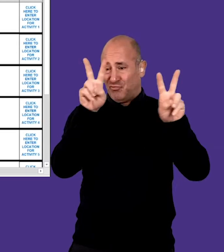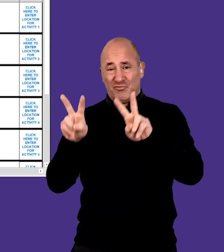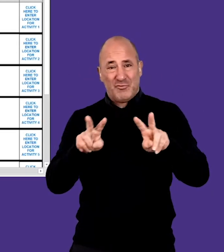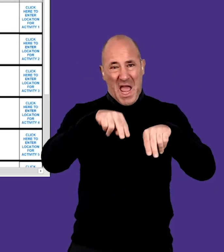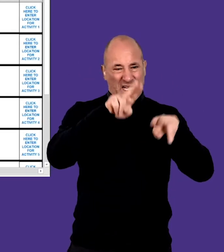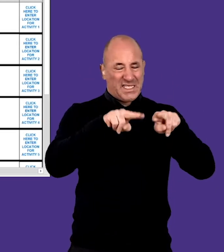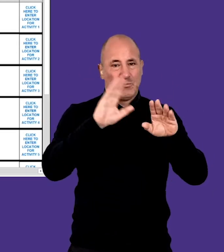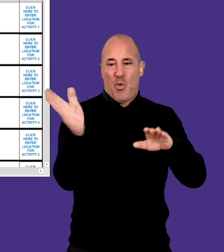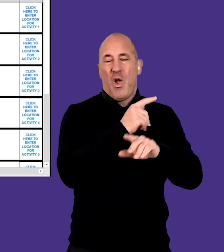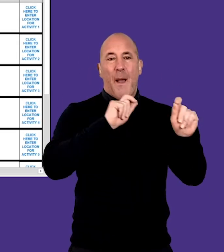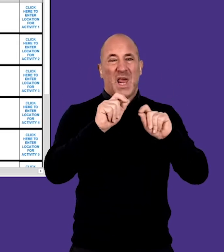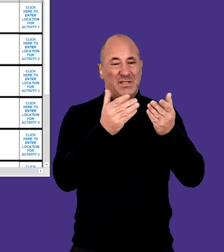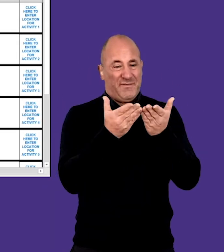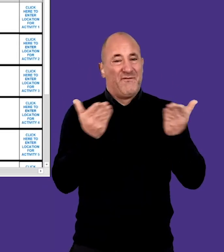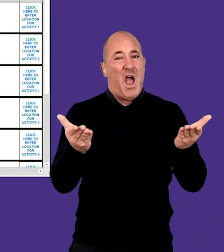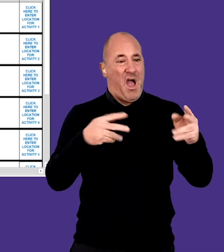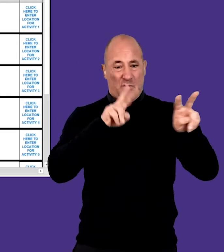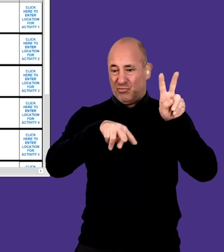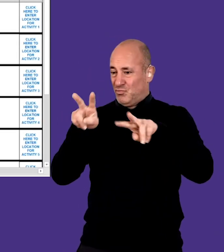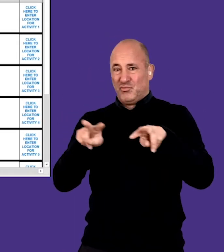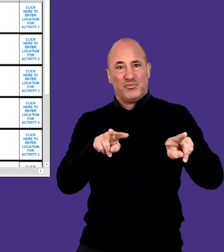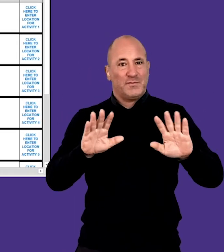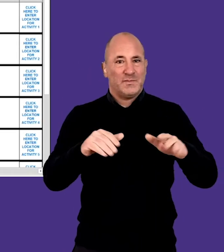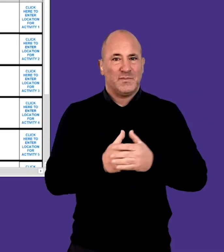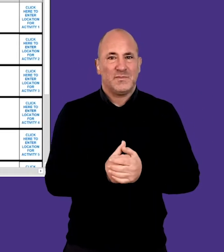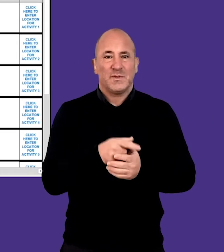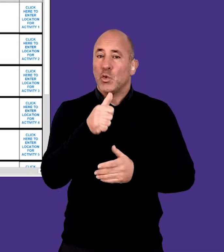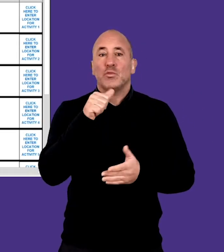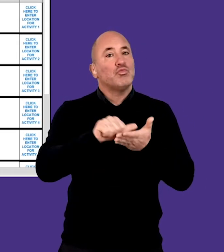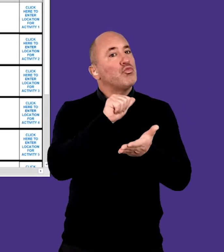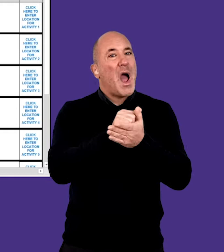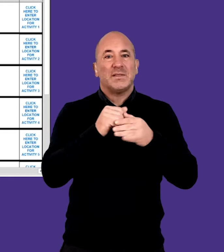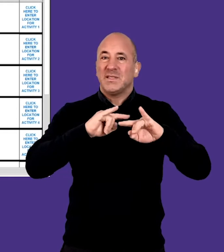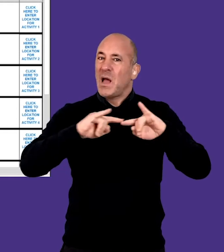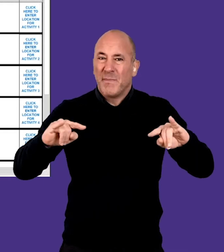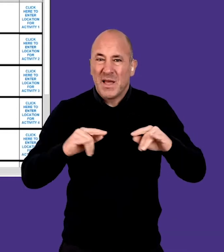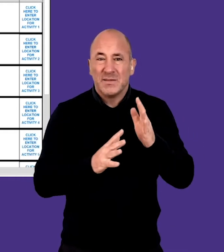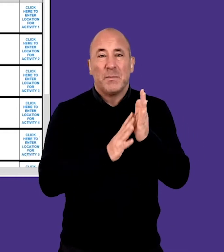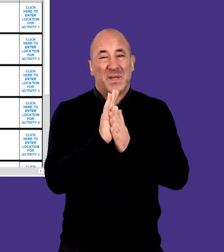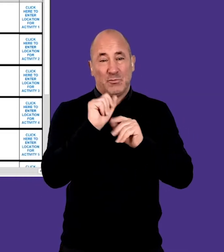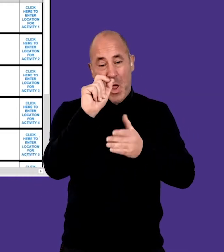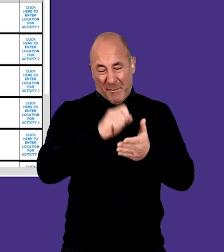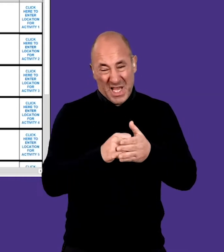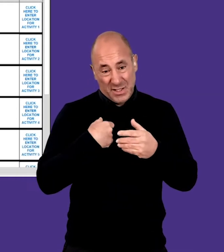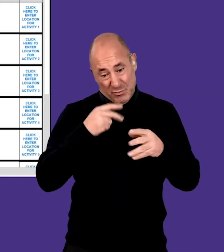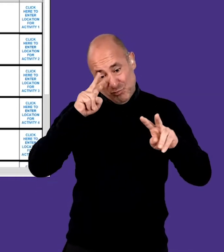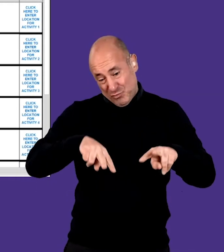easily, clearly, and fairly assess applications. If you don't use the correct templates, we may not be able to